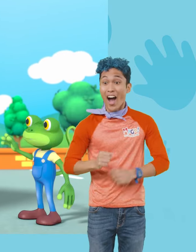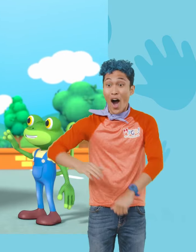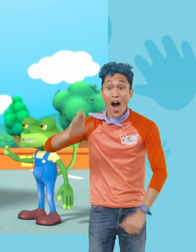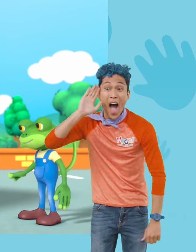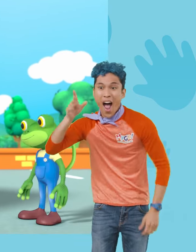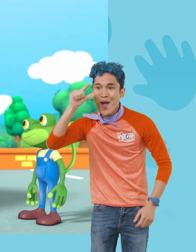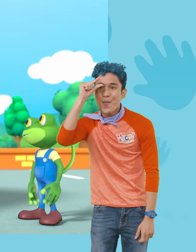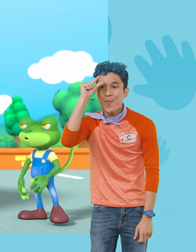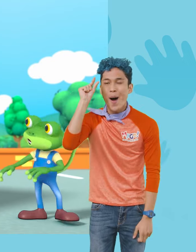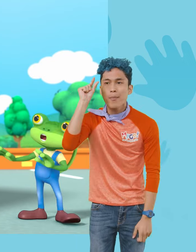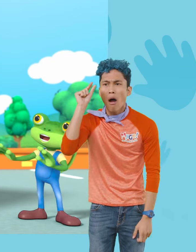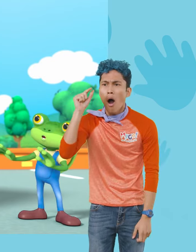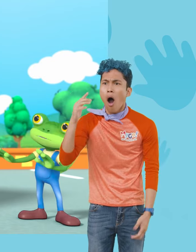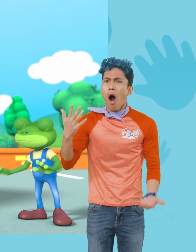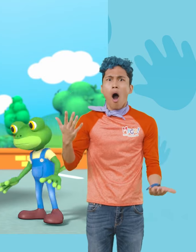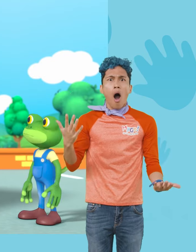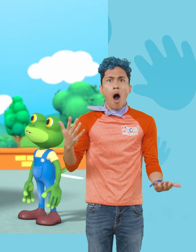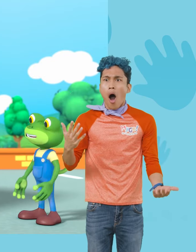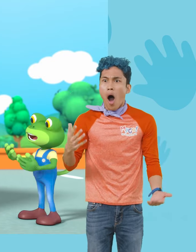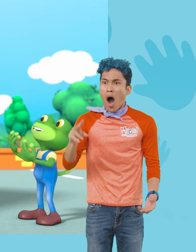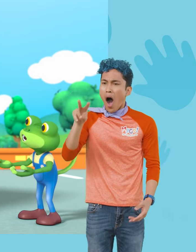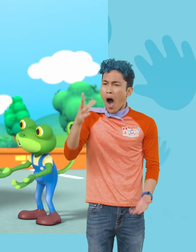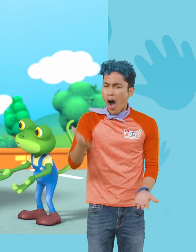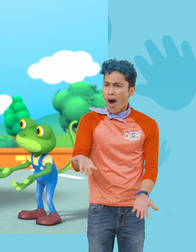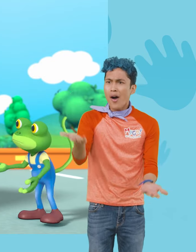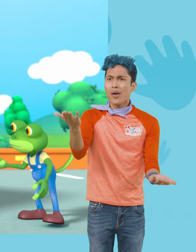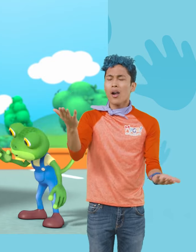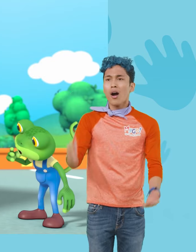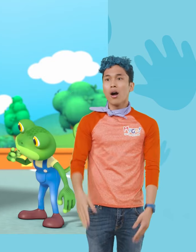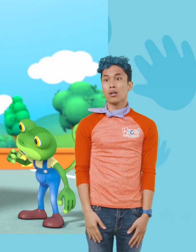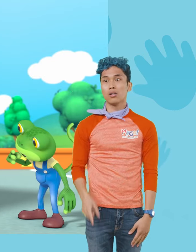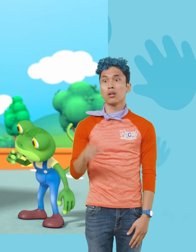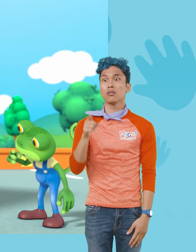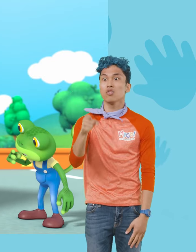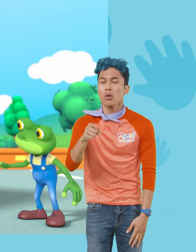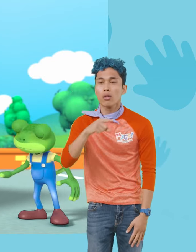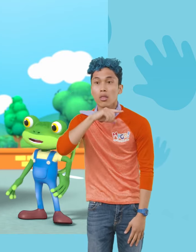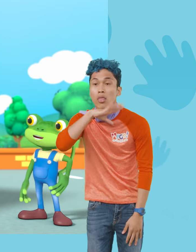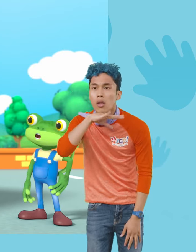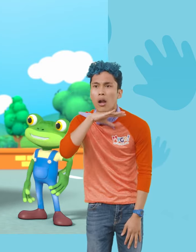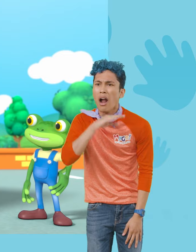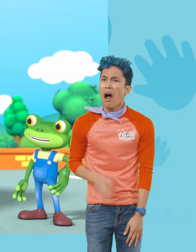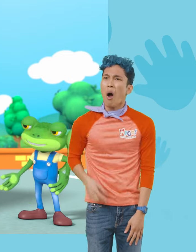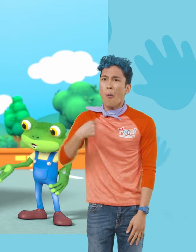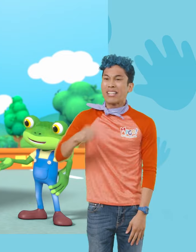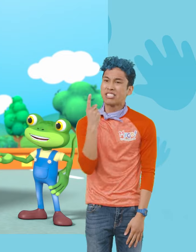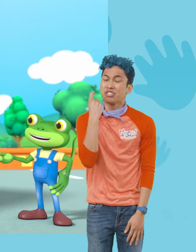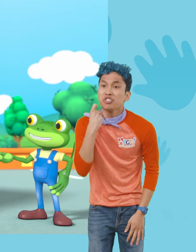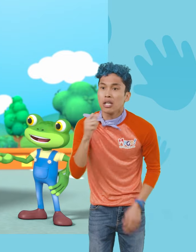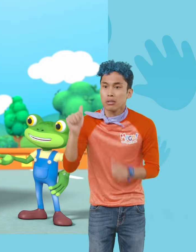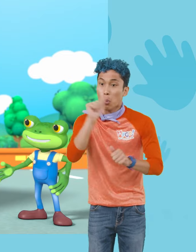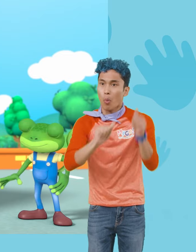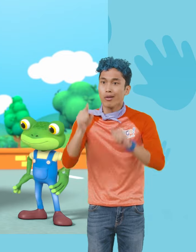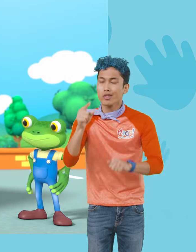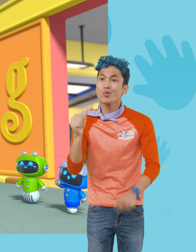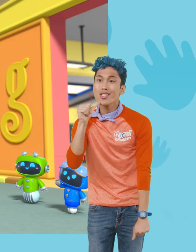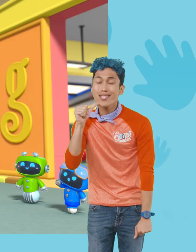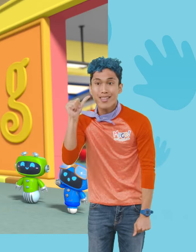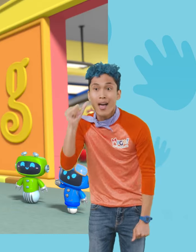Hello, Bobby. Whoa! Look at you. You're all dirty. And we only cleaned you yesterday.